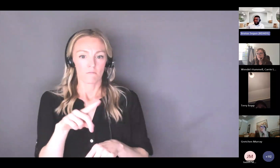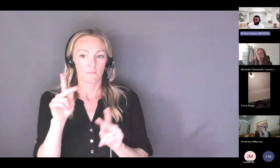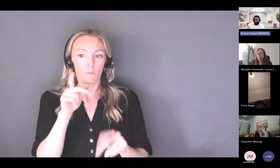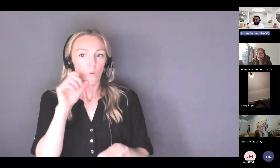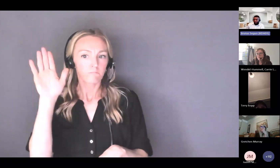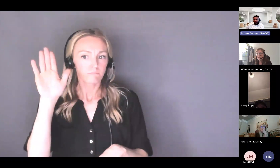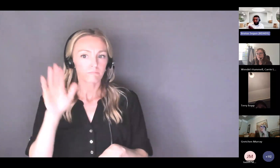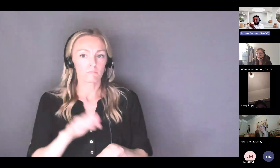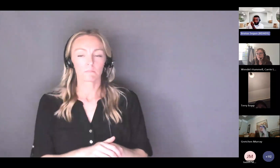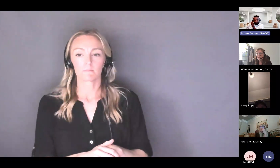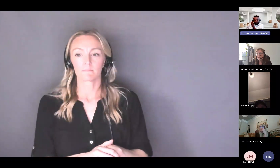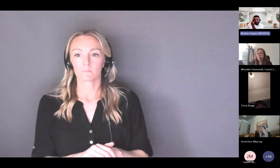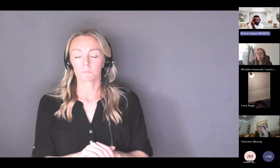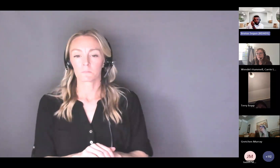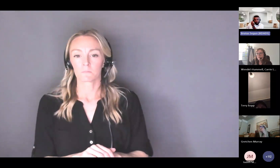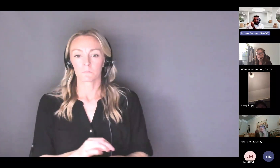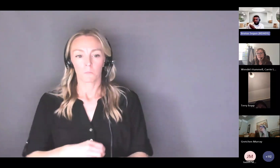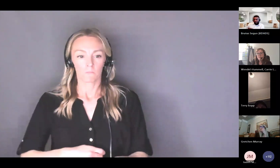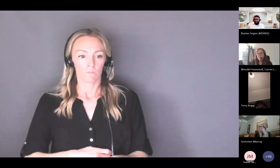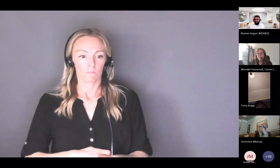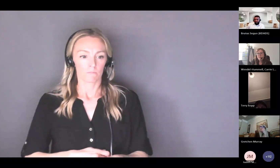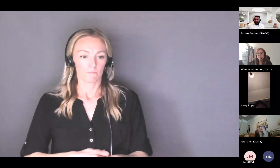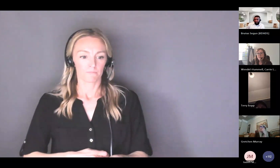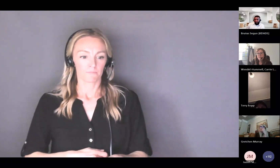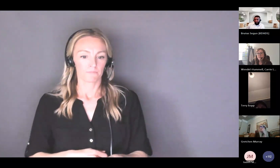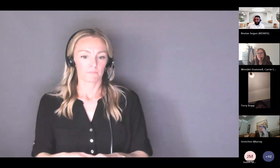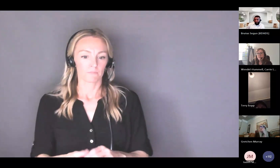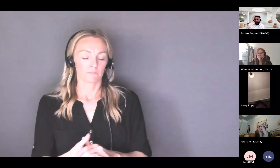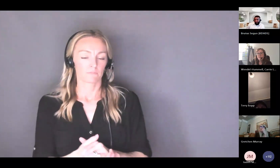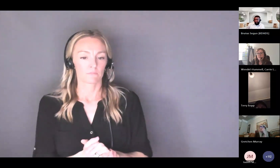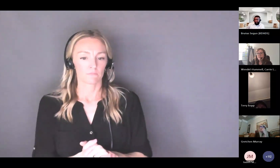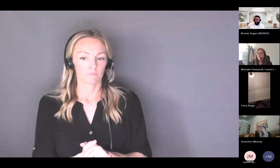hands up. Cami, do you want to go first, please?